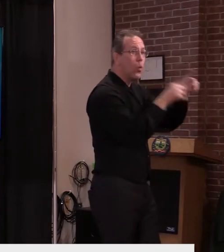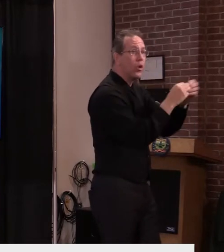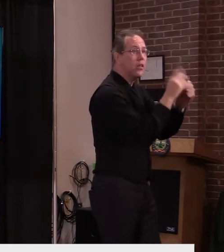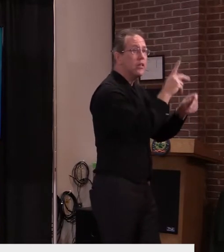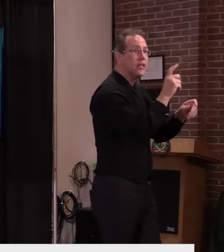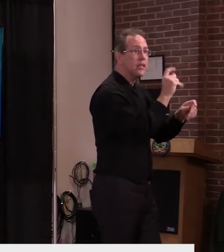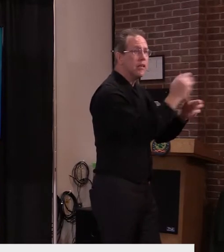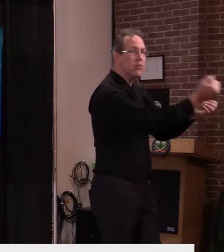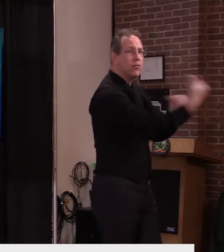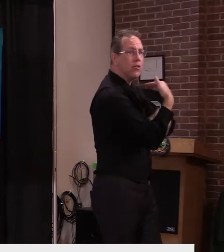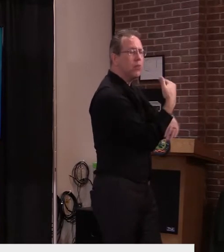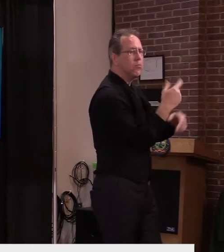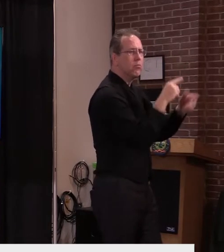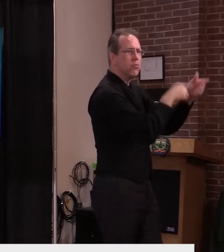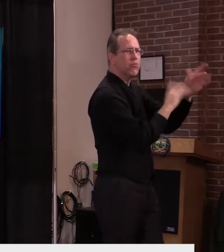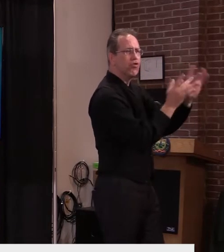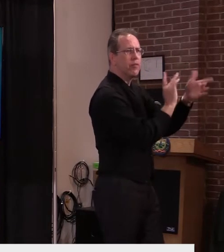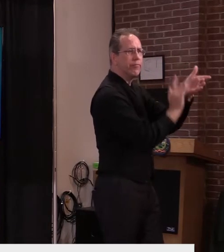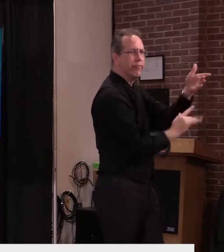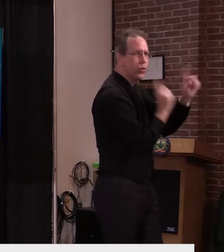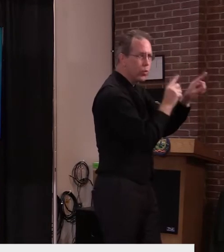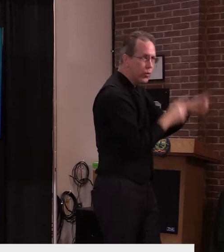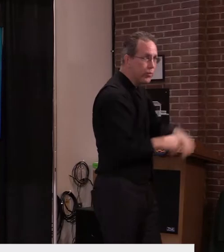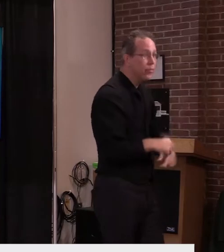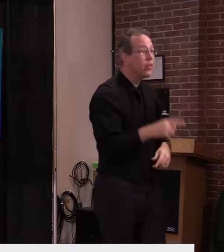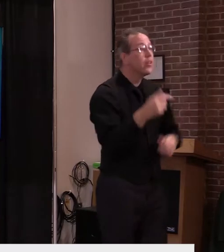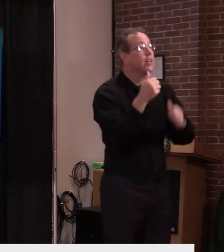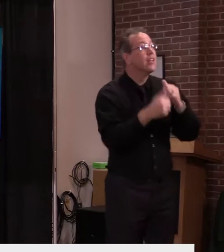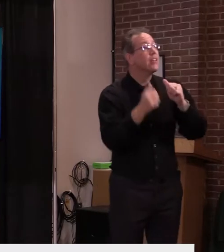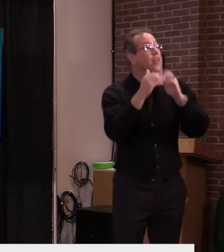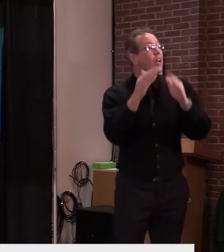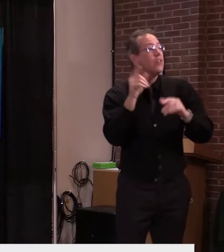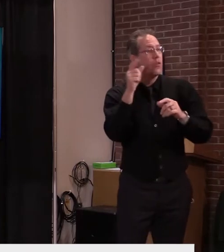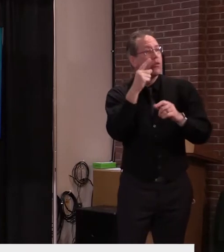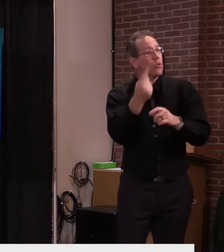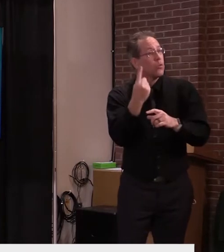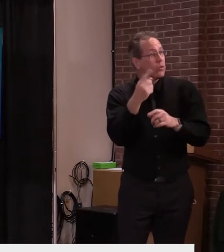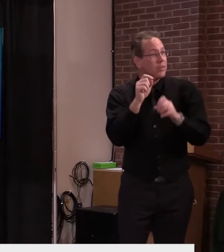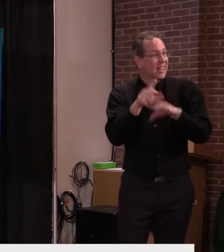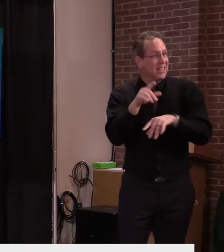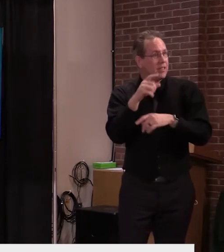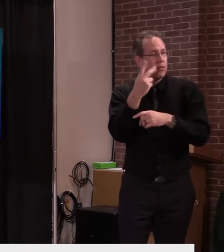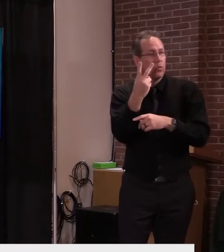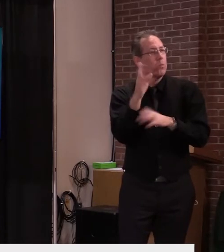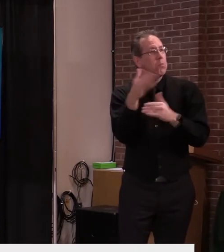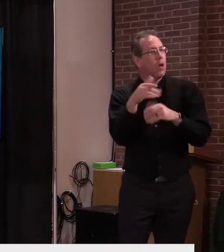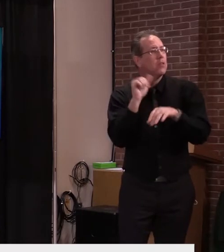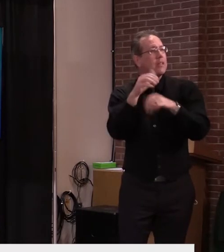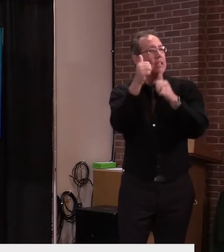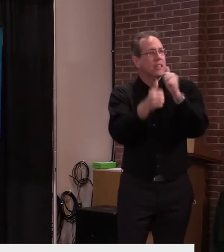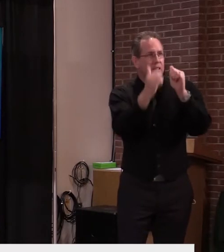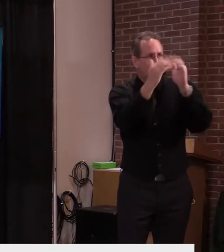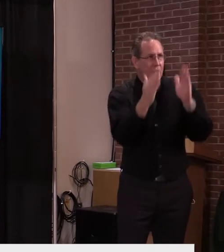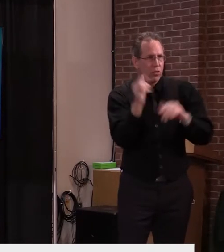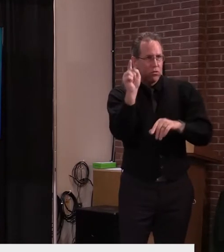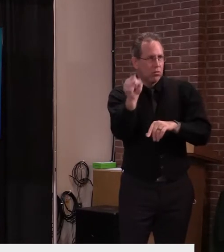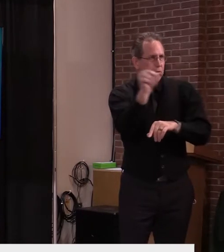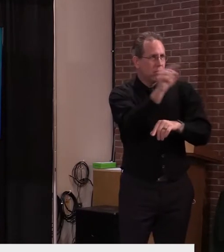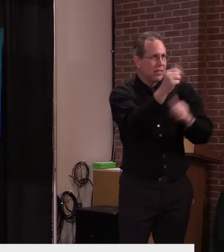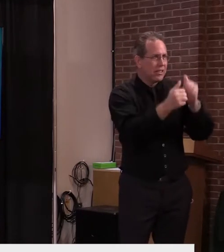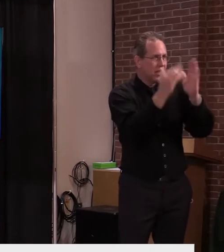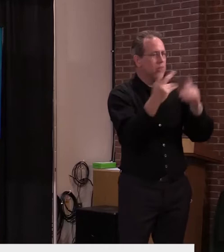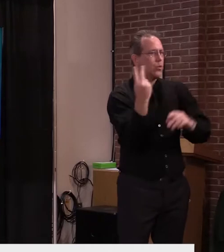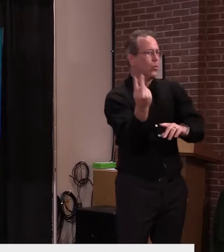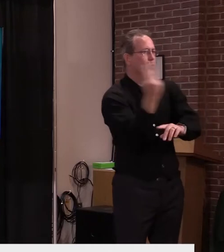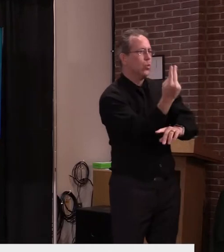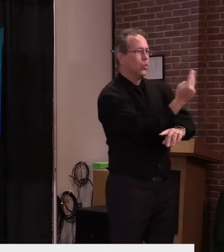kits, which is 4 tests, and we fully expect them to go quickly. As I said in